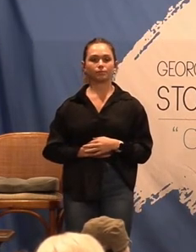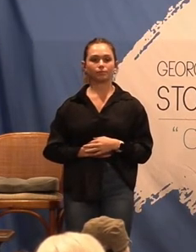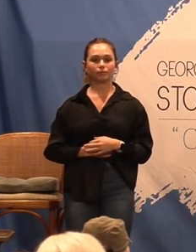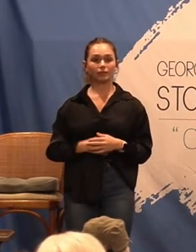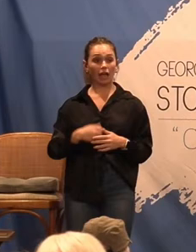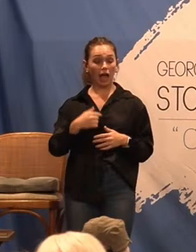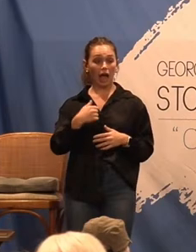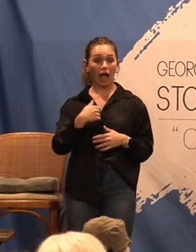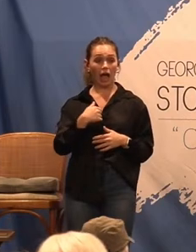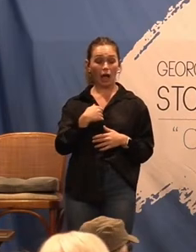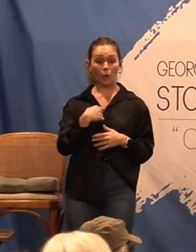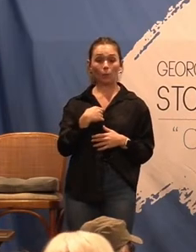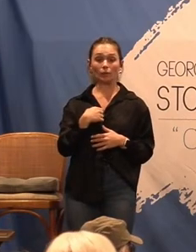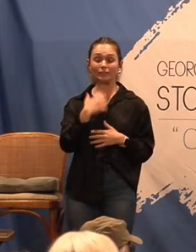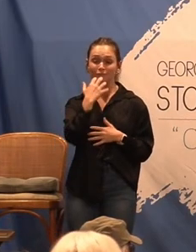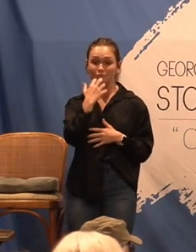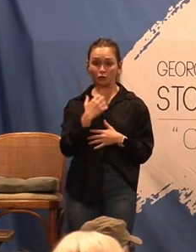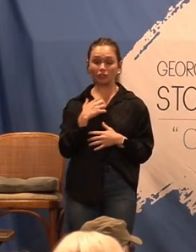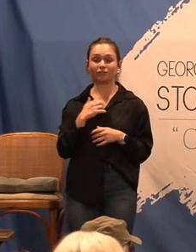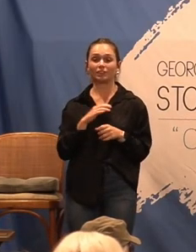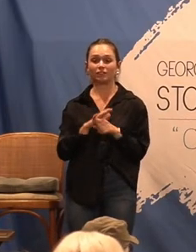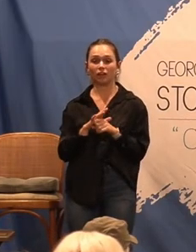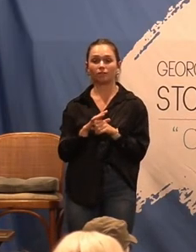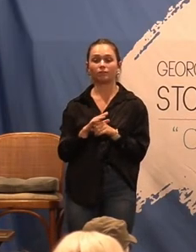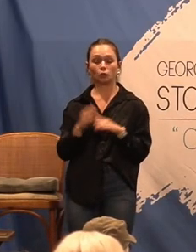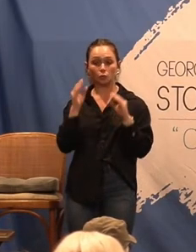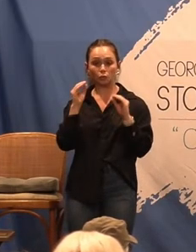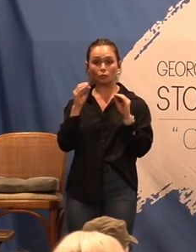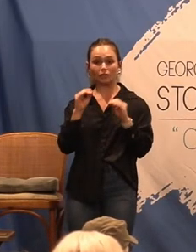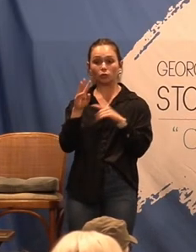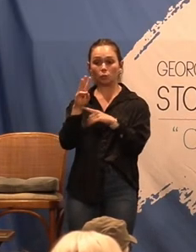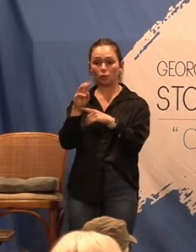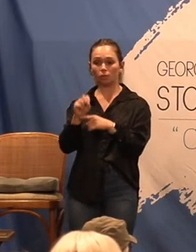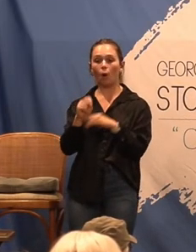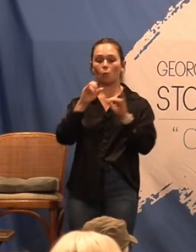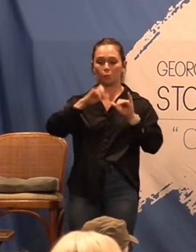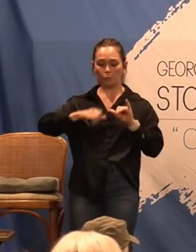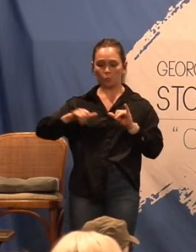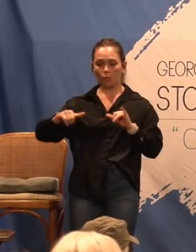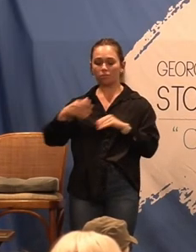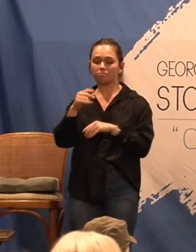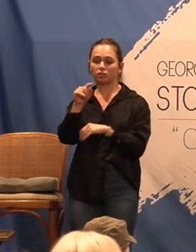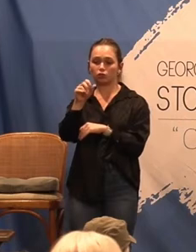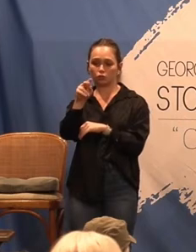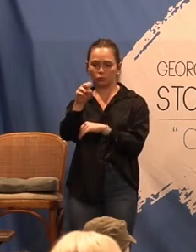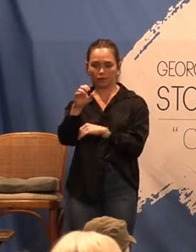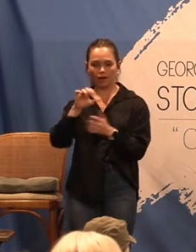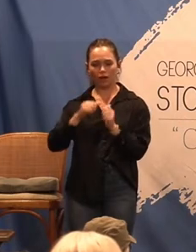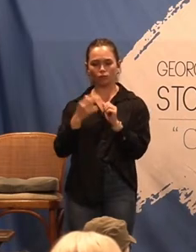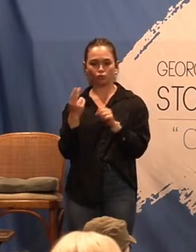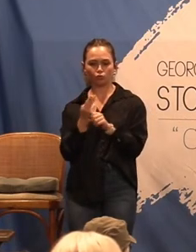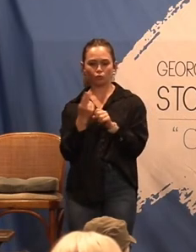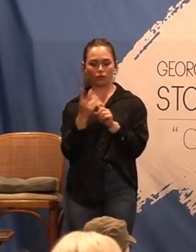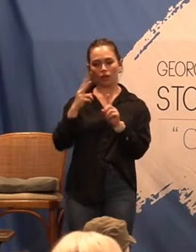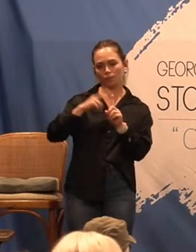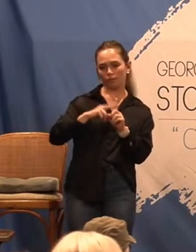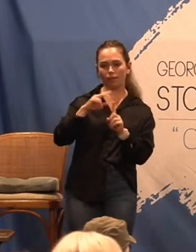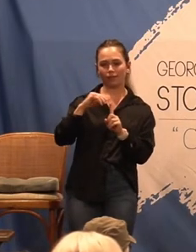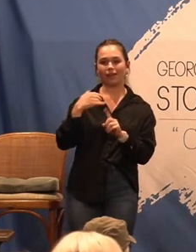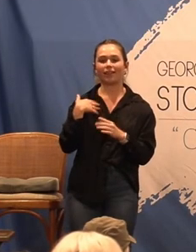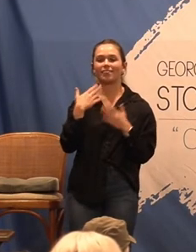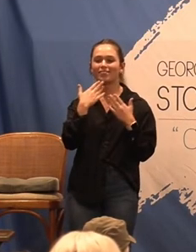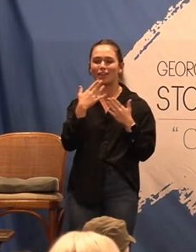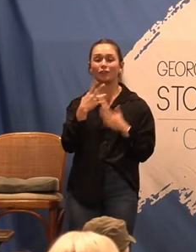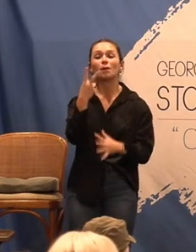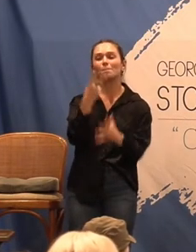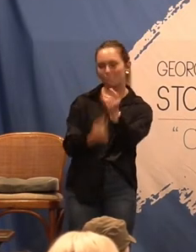I was fortunate enough to teach a workshop this morning on rhythm and tone and using that in storytelling. Thank you both of you who came to